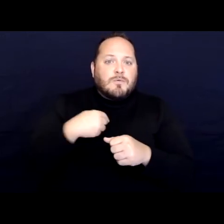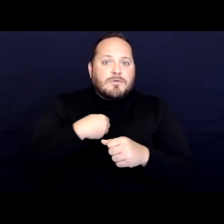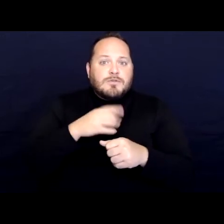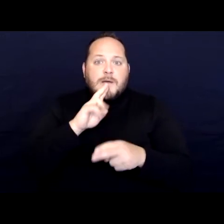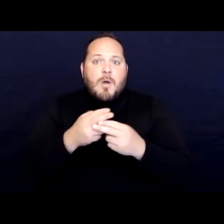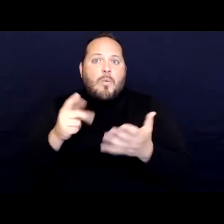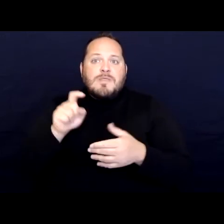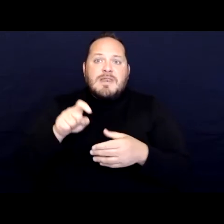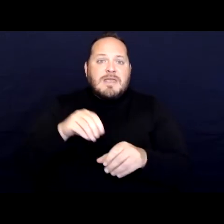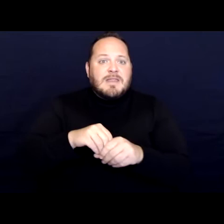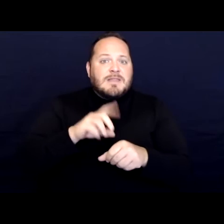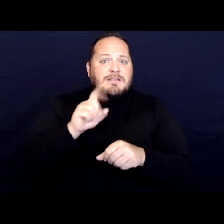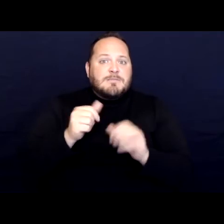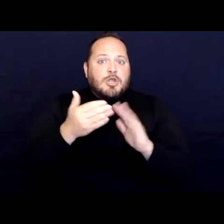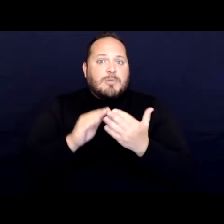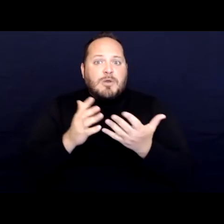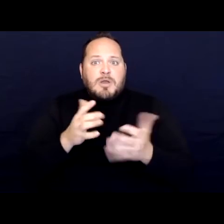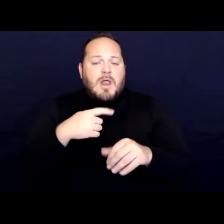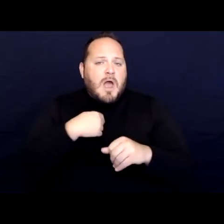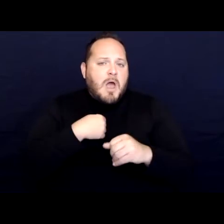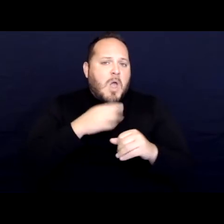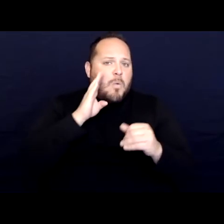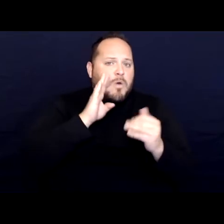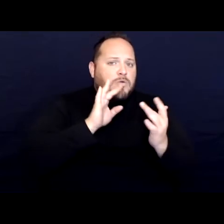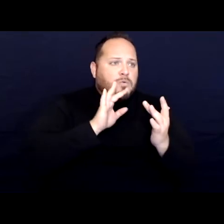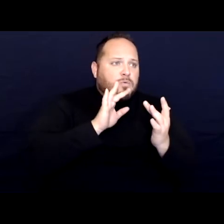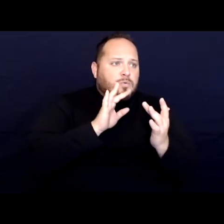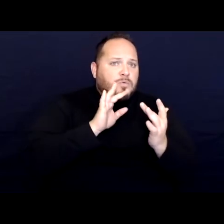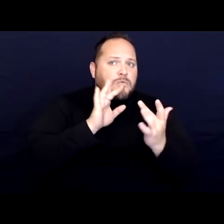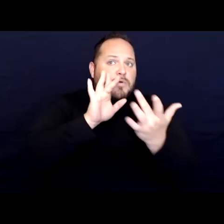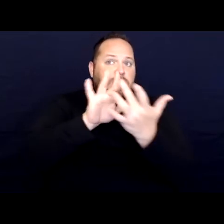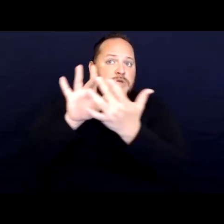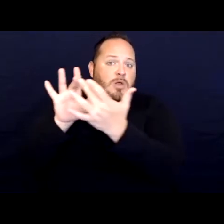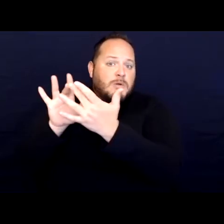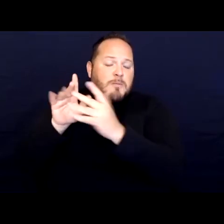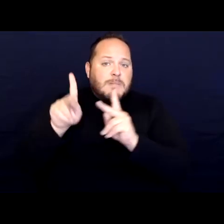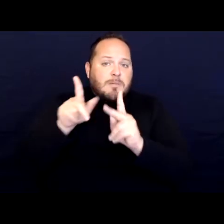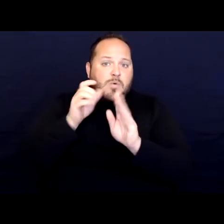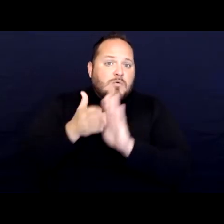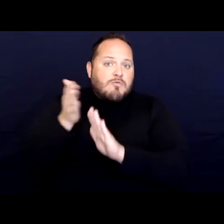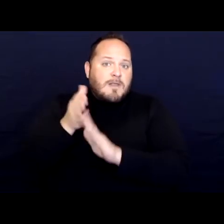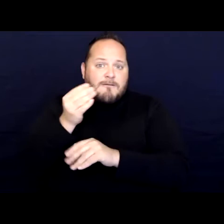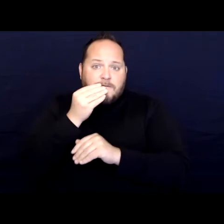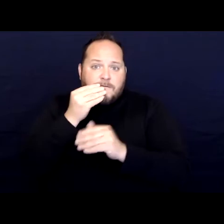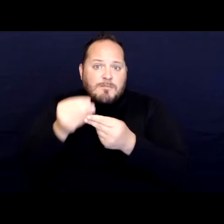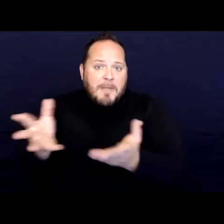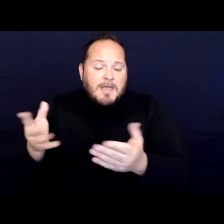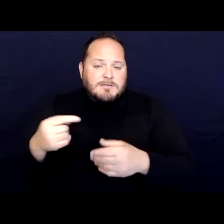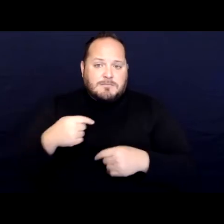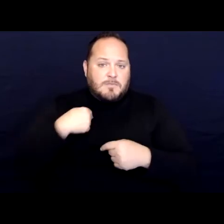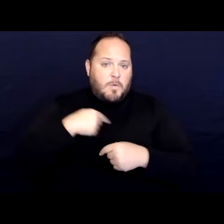reach out to those folks that were running food banks, and we started our own program of food